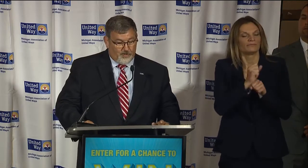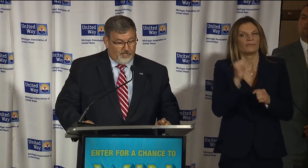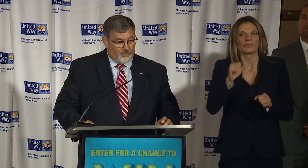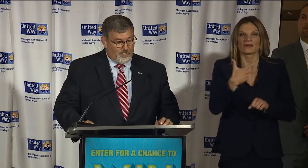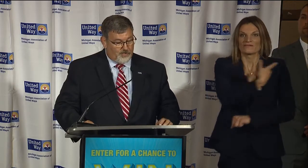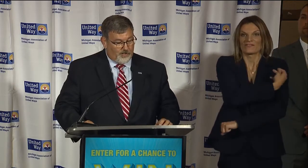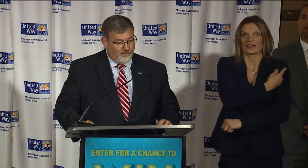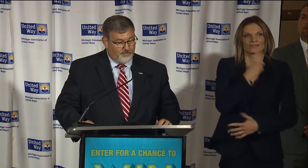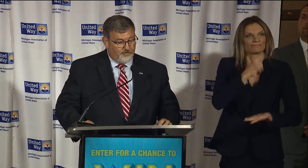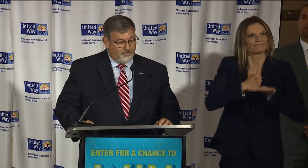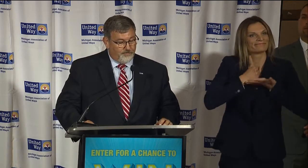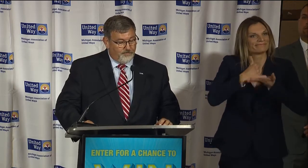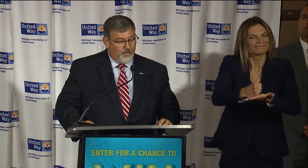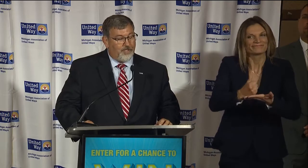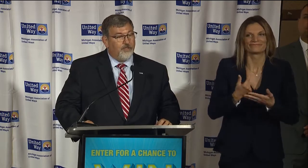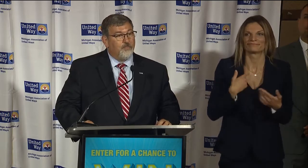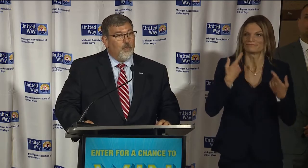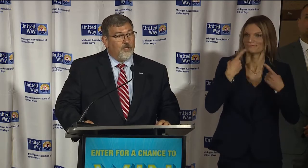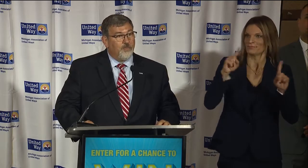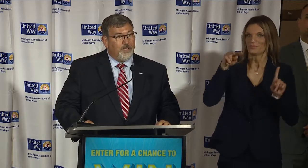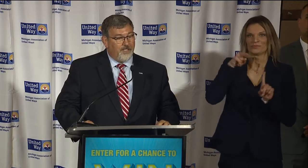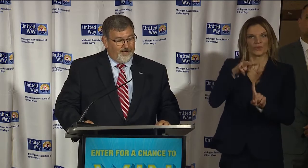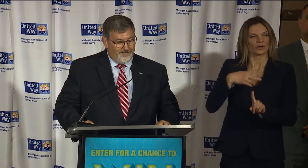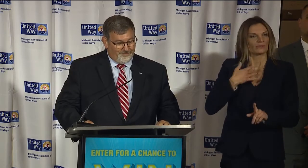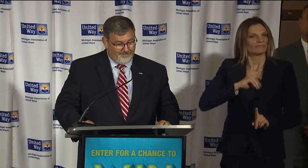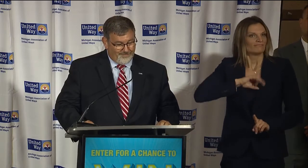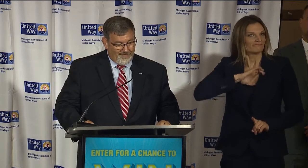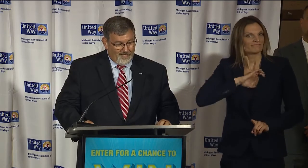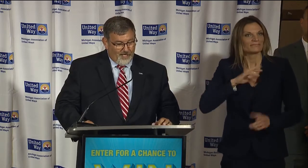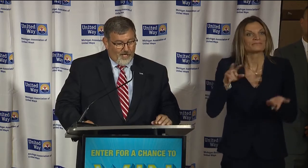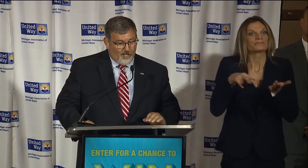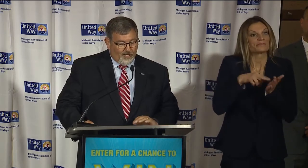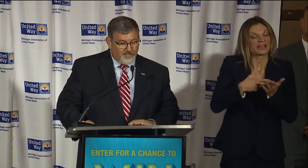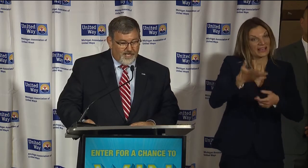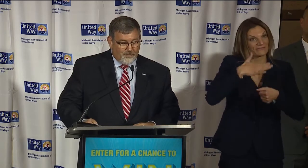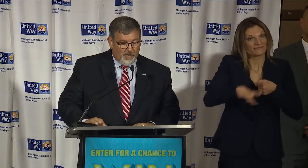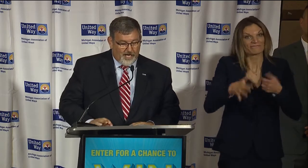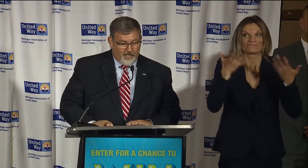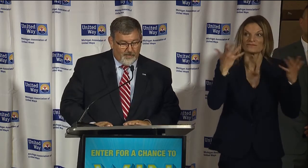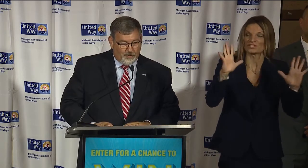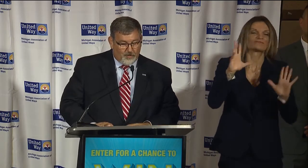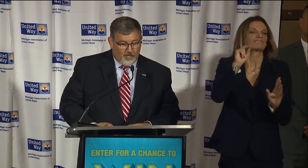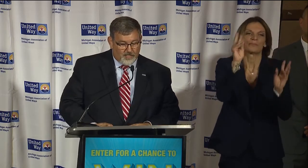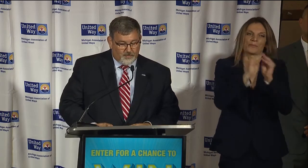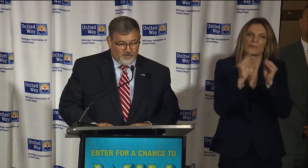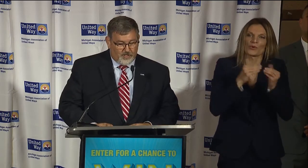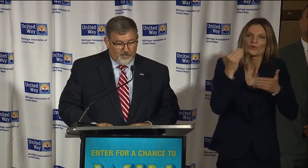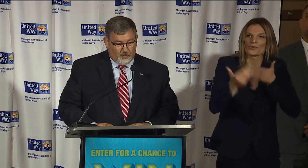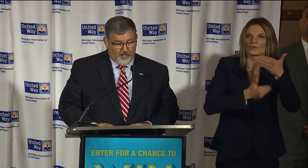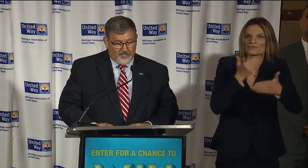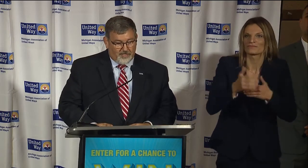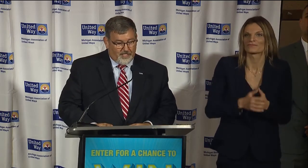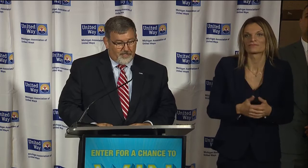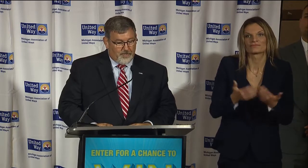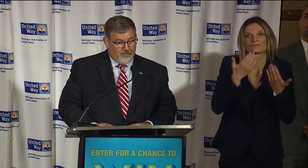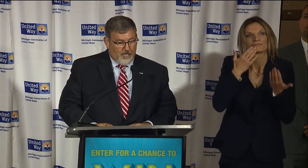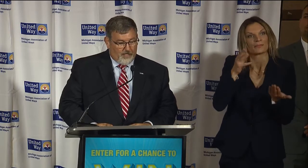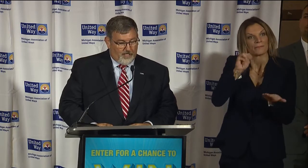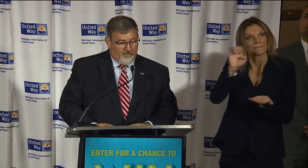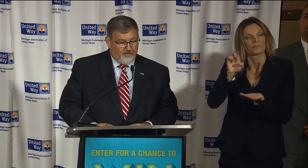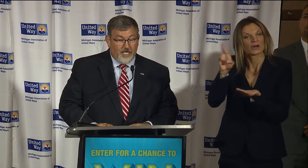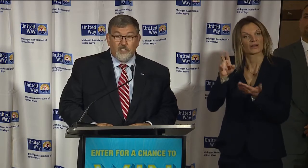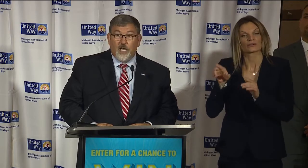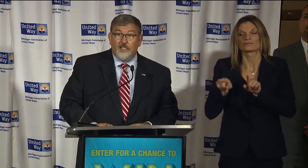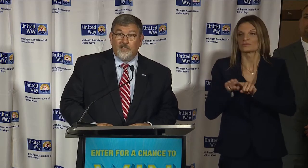the communities we serve. But there is more to be done. Alongside Meijer and Blue Cross Blue Shield, we are excited to be